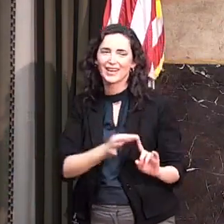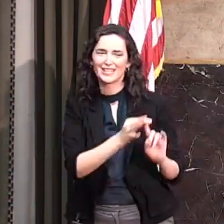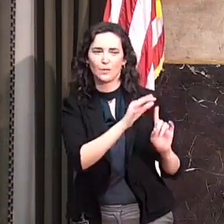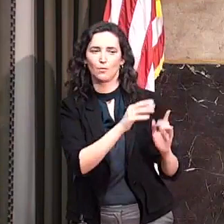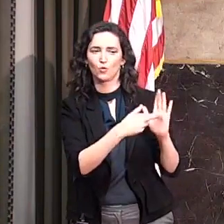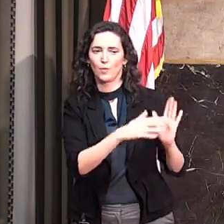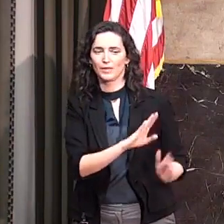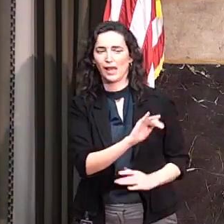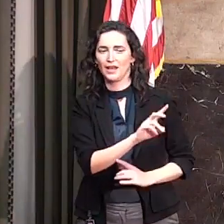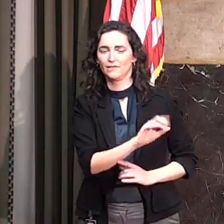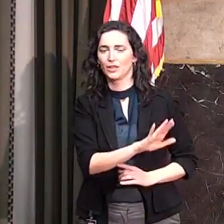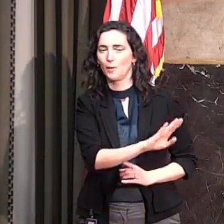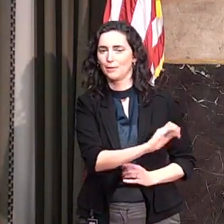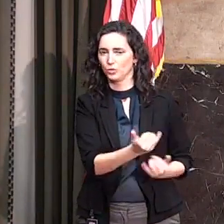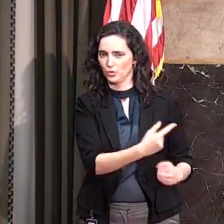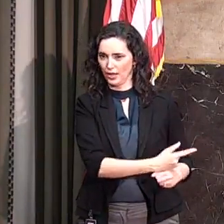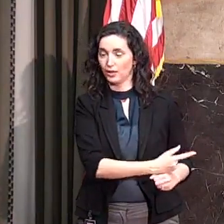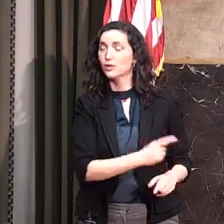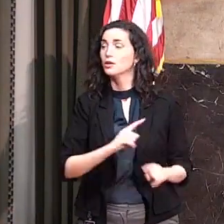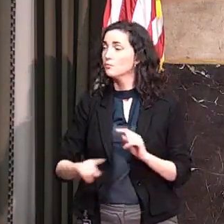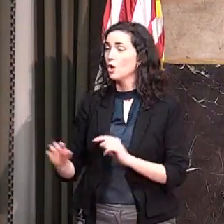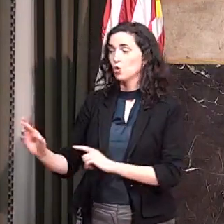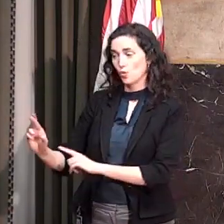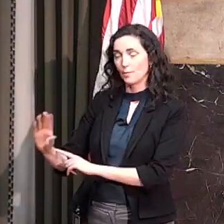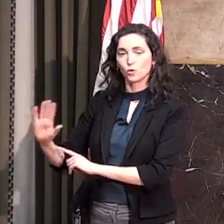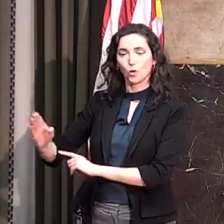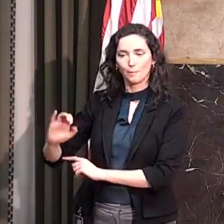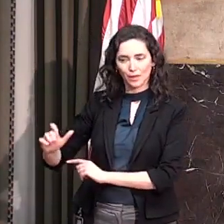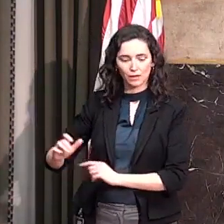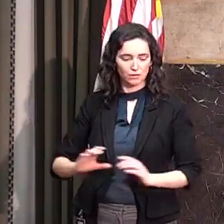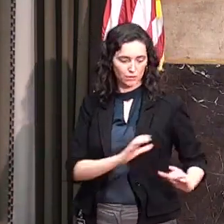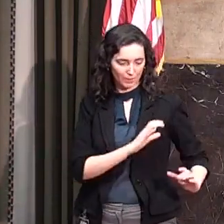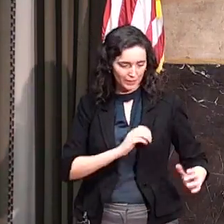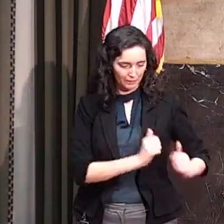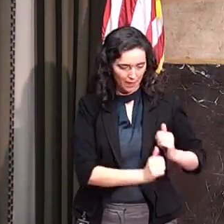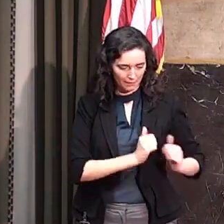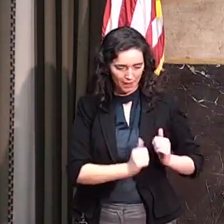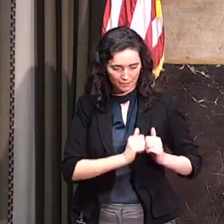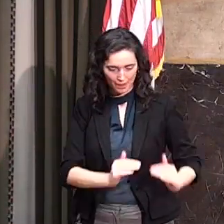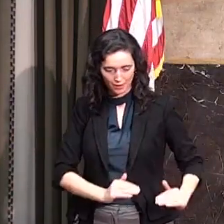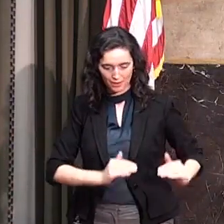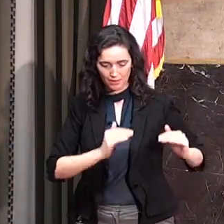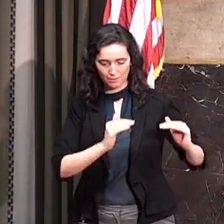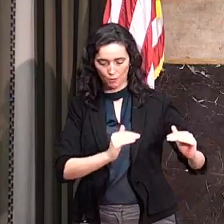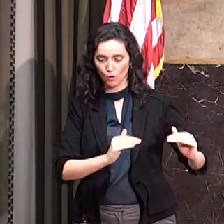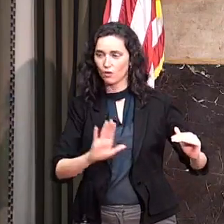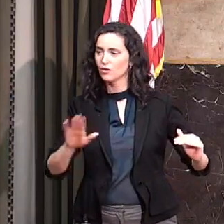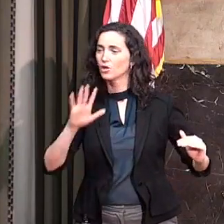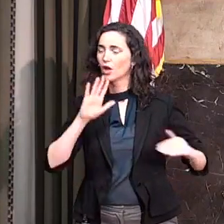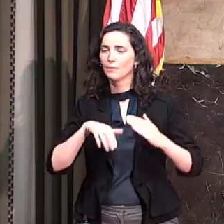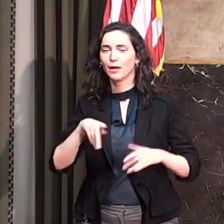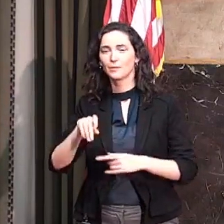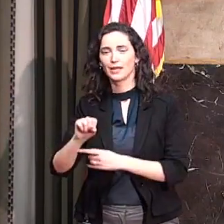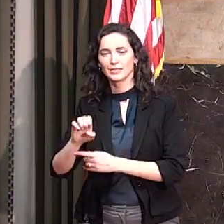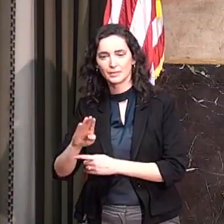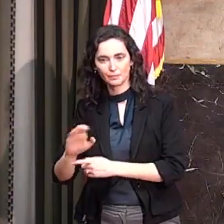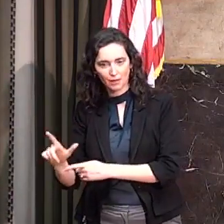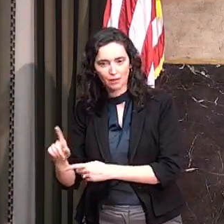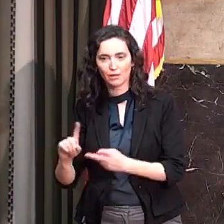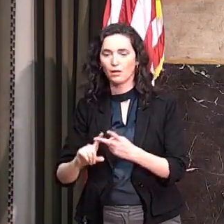bill today, by Republicans and have actually moved through the committees, whether you're talking about the PSC bill, the Bessie